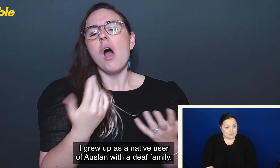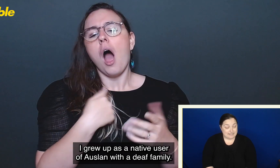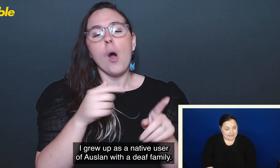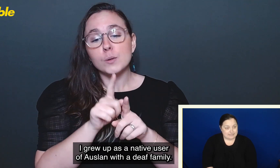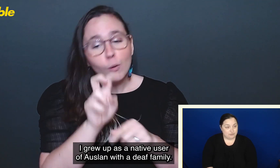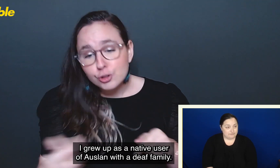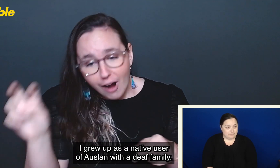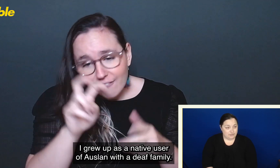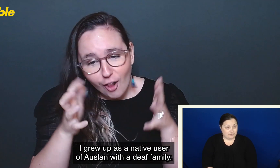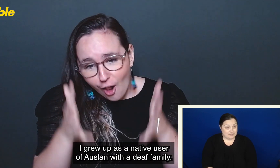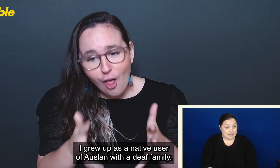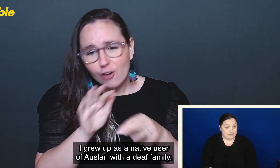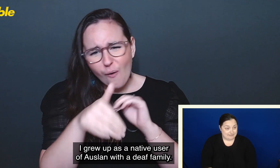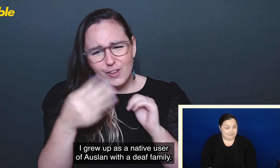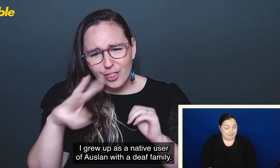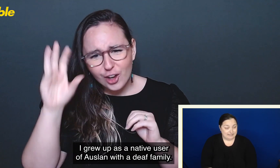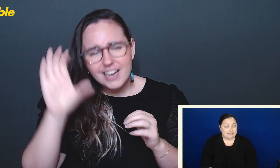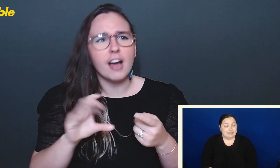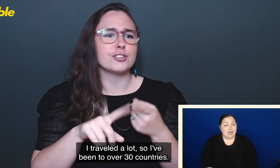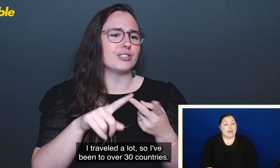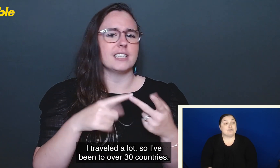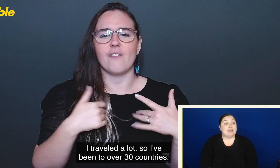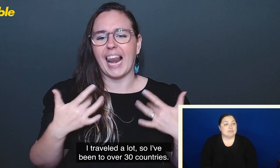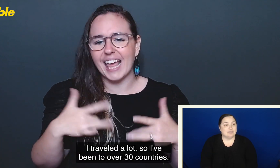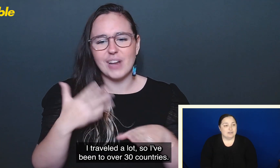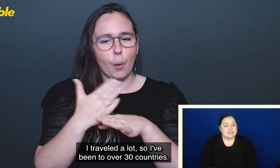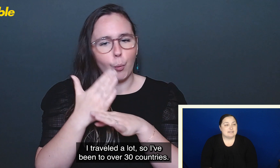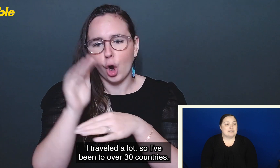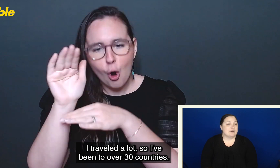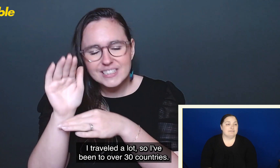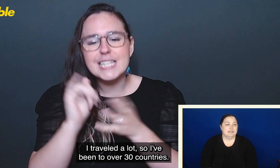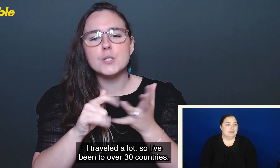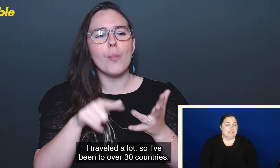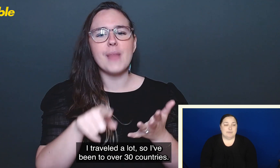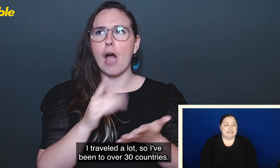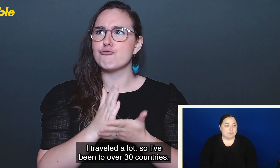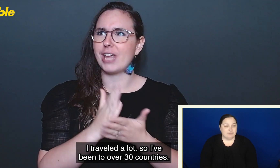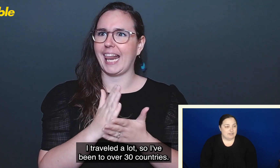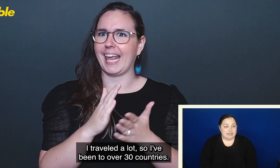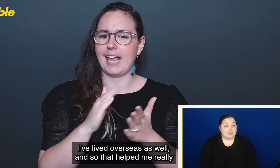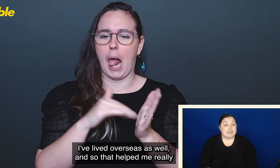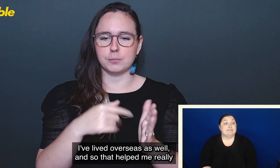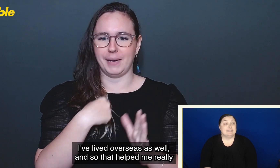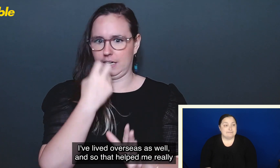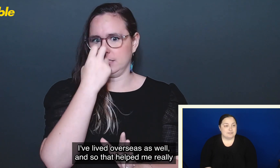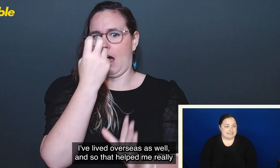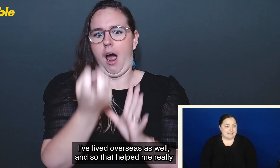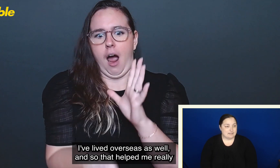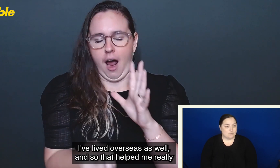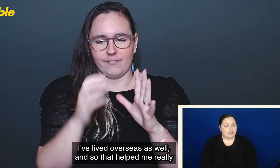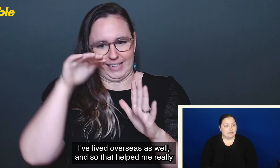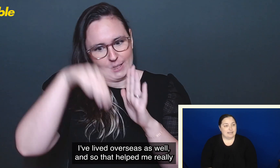privileged. I grew up as a native user of Auslan with a deaf family. I travelled a lot, so I've been to over 30 countries. I've